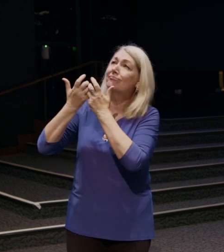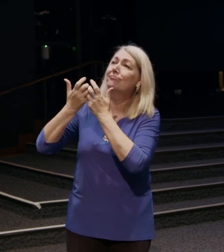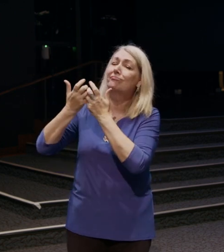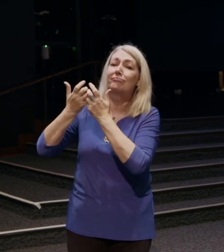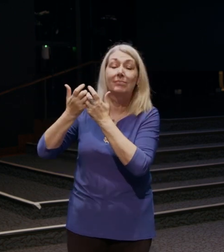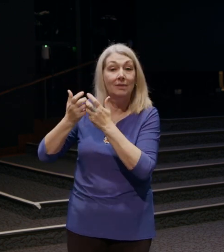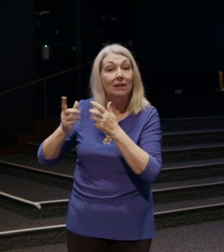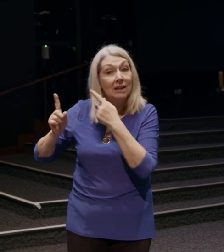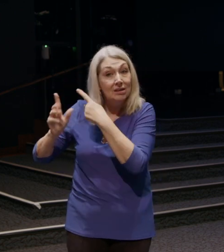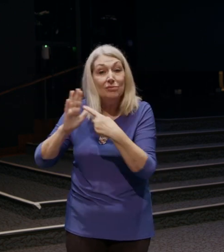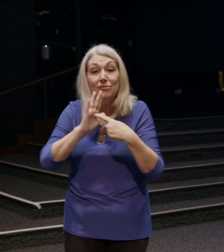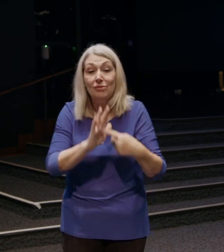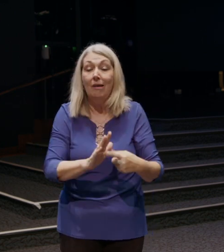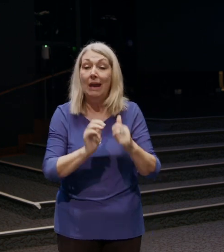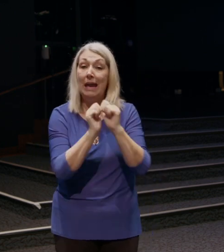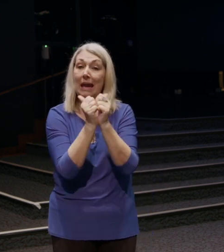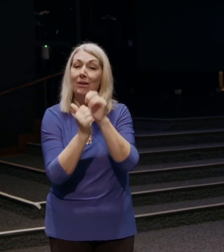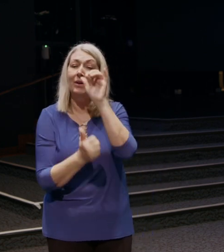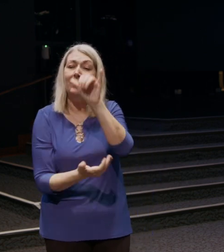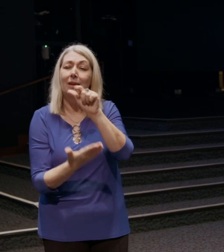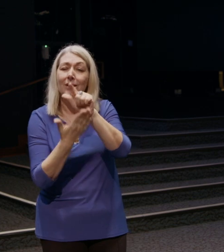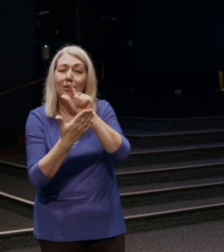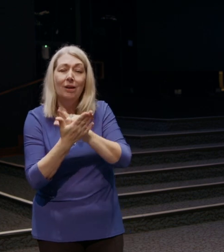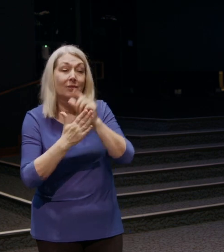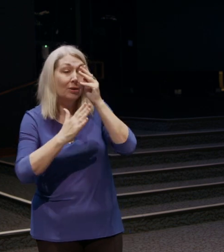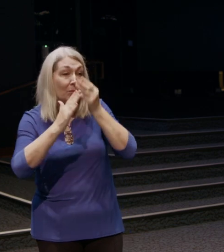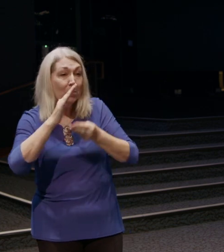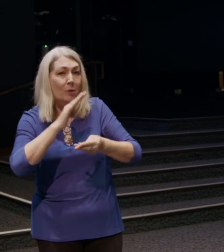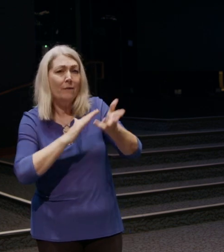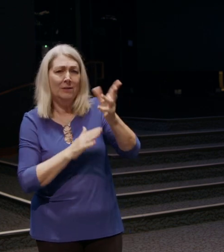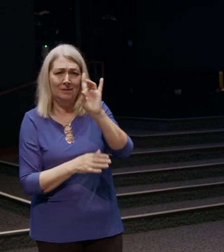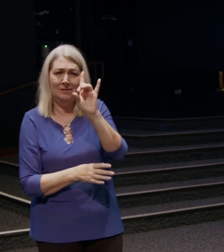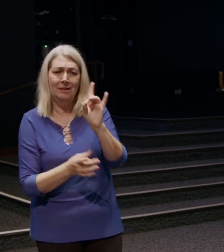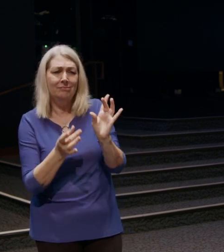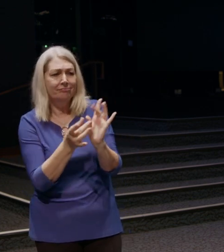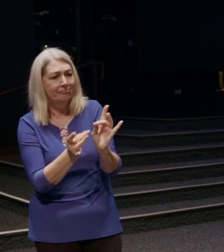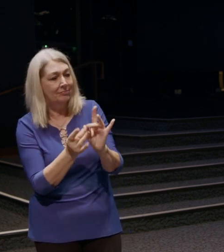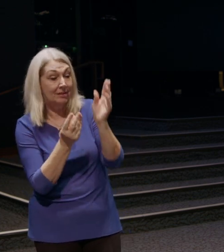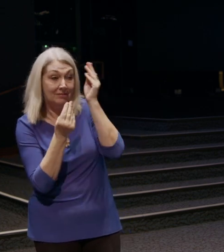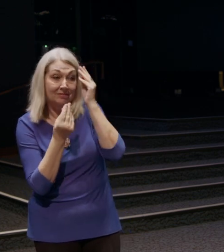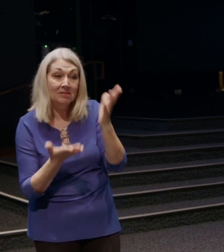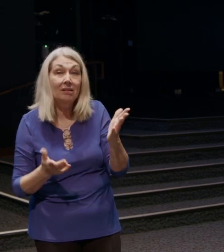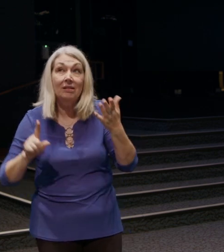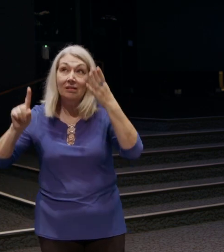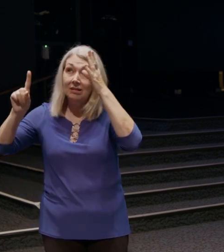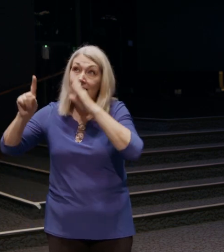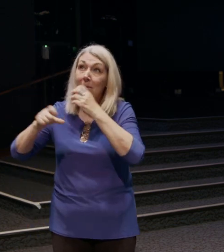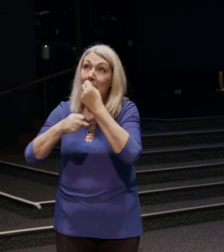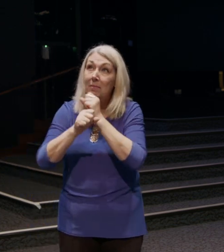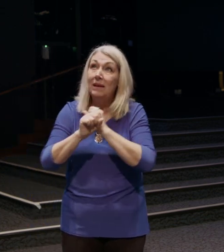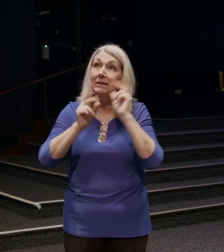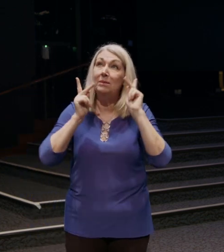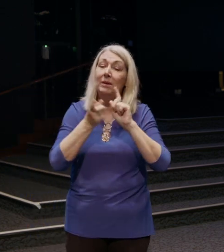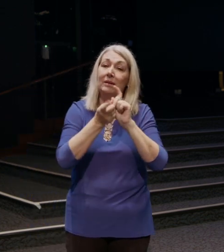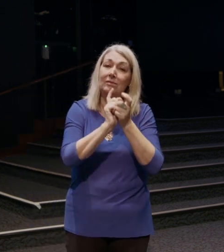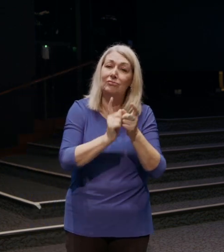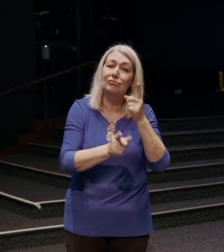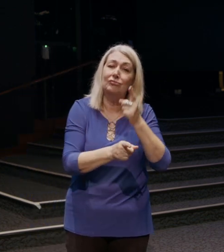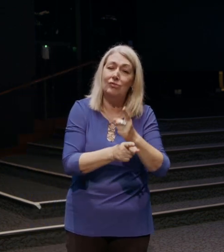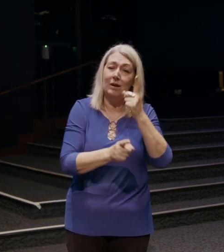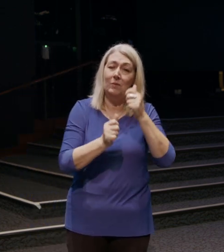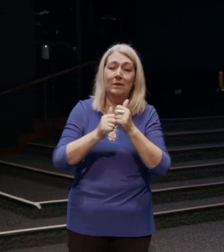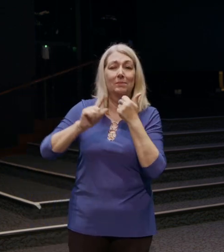shown us that way which the law and the prophets told us about. God makes people right with